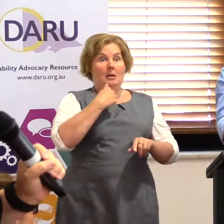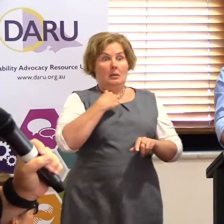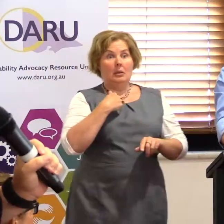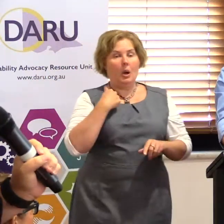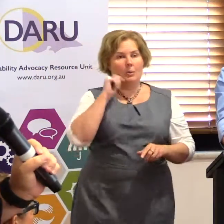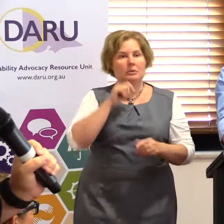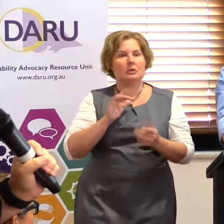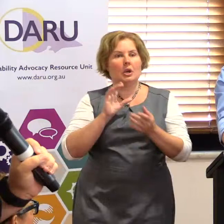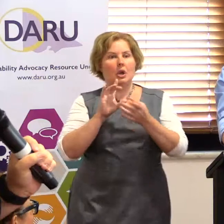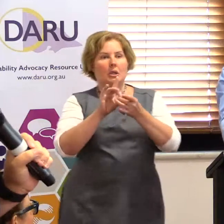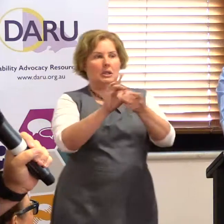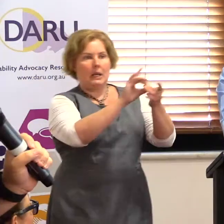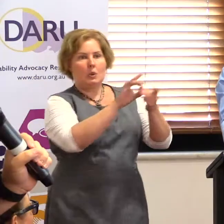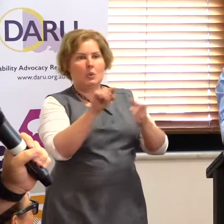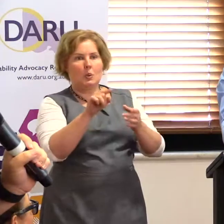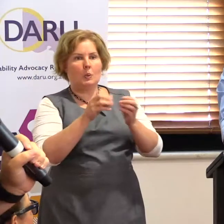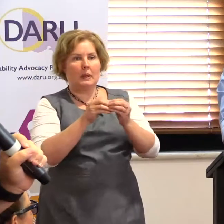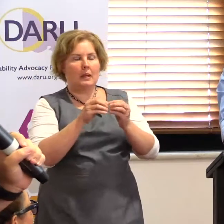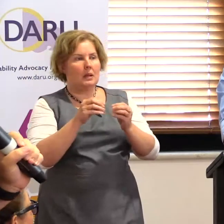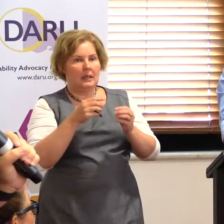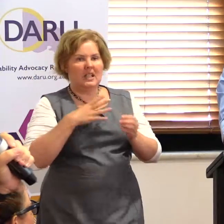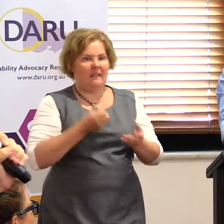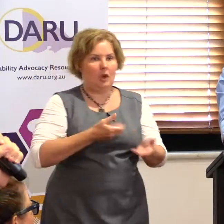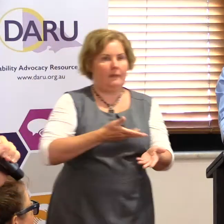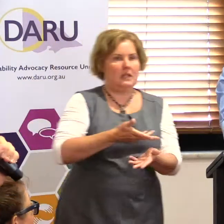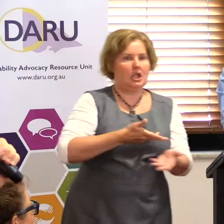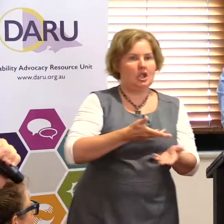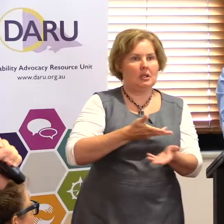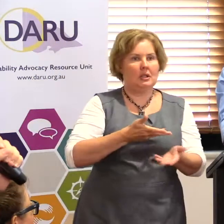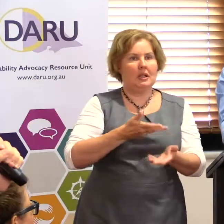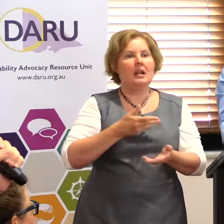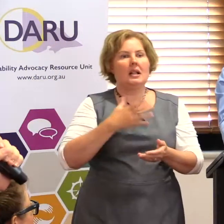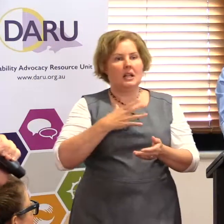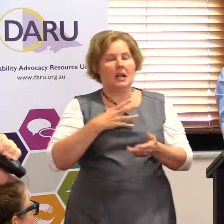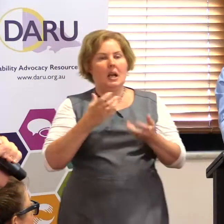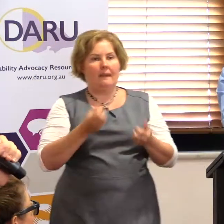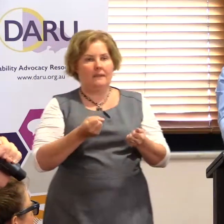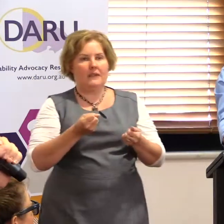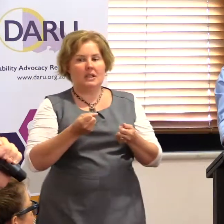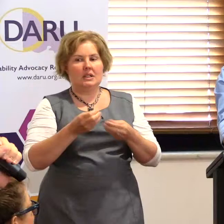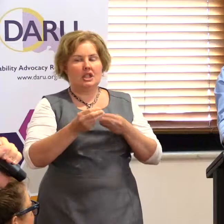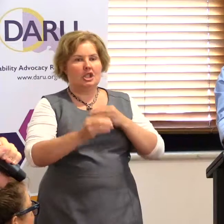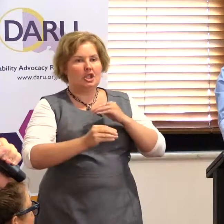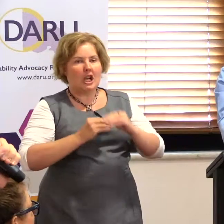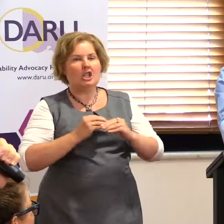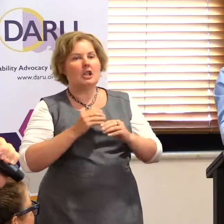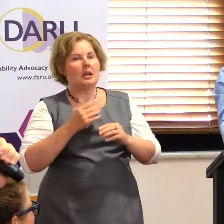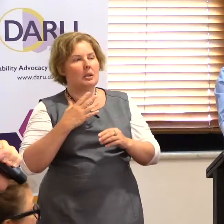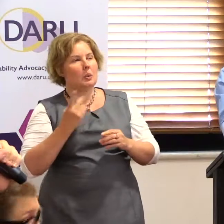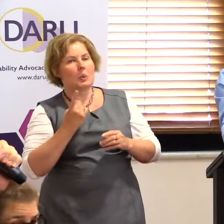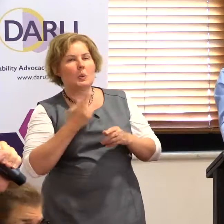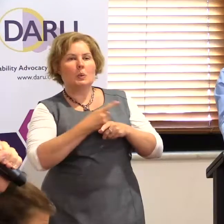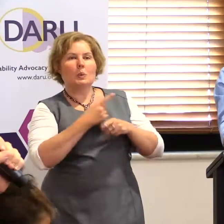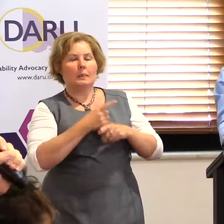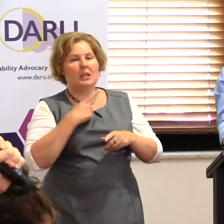I'll connect you with, we need to have a conversation or exchange, and then I'll connect you with who you need to talk to, because it